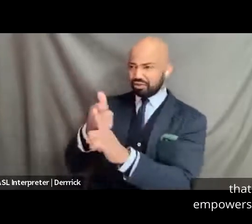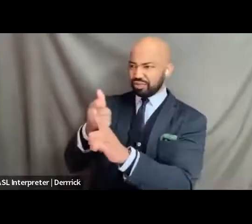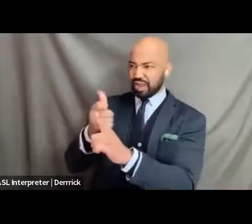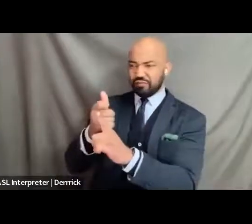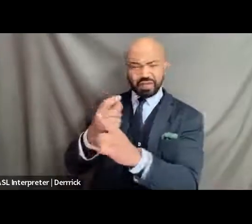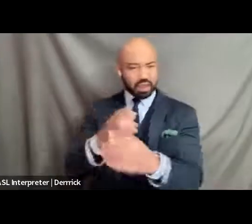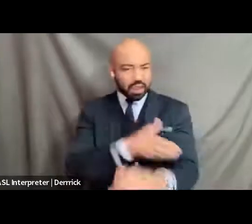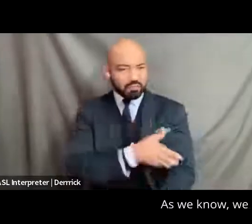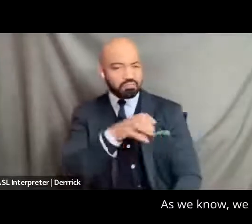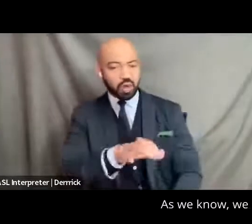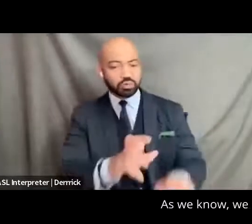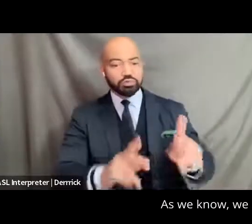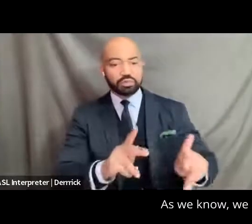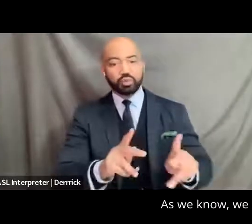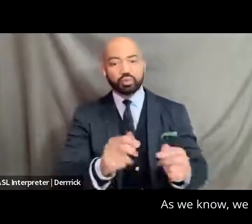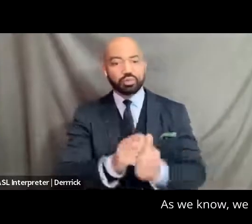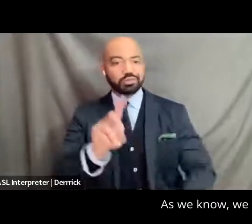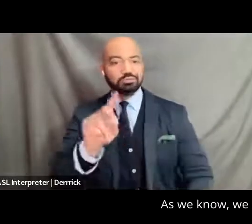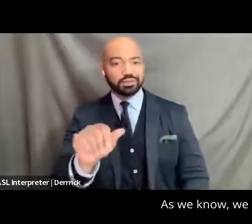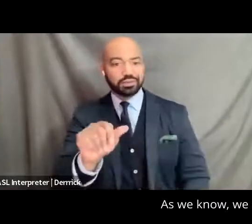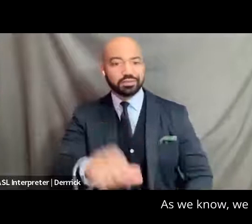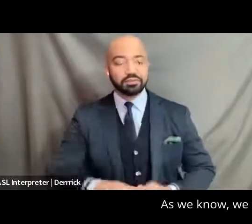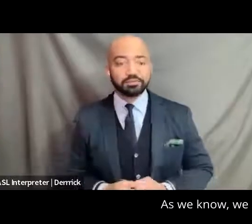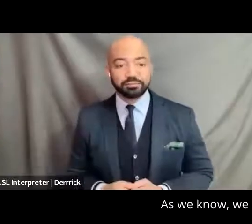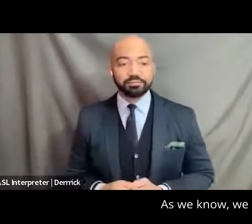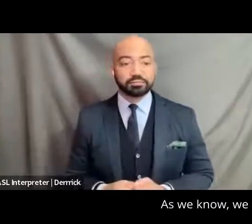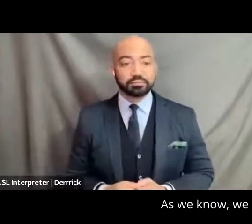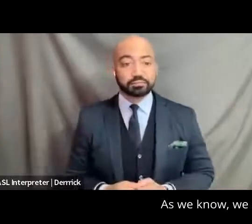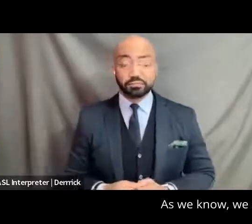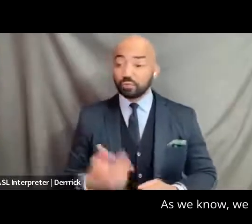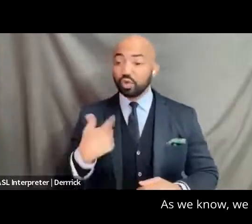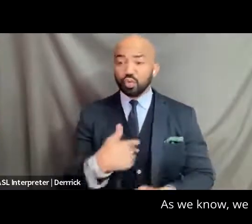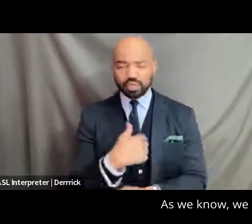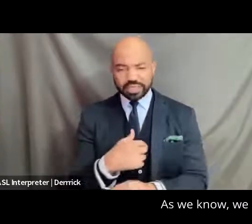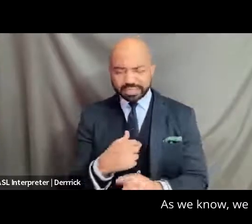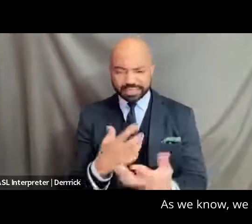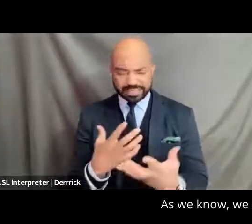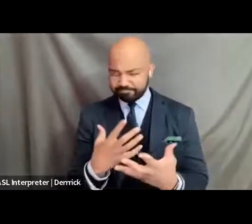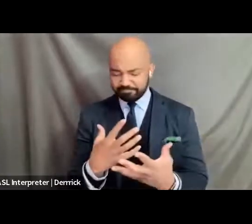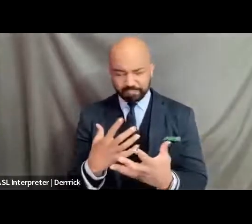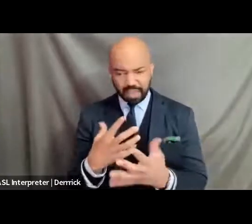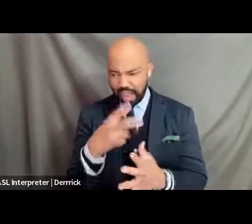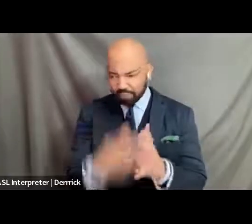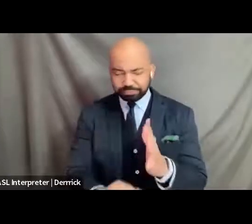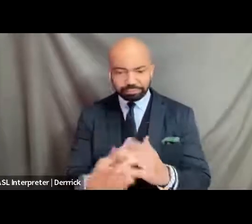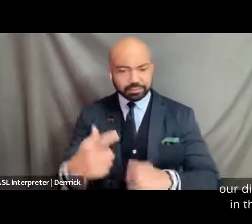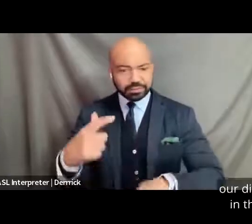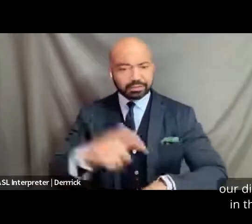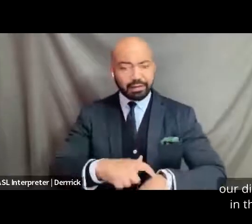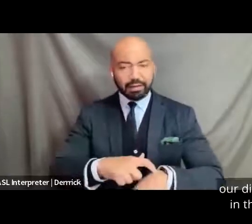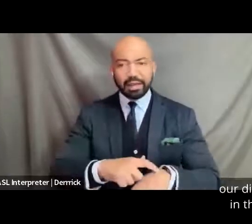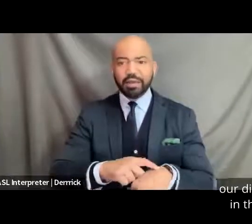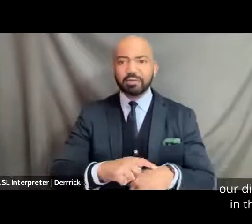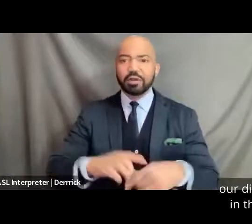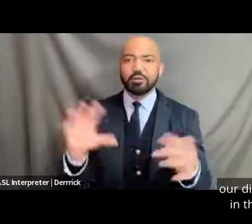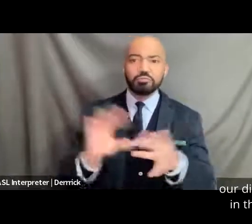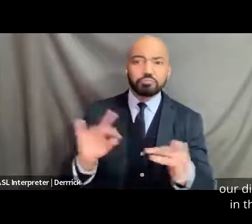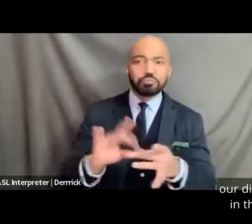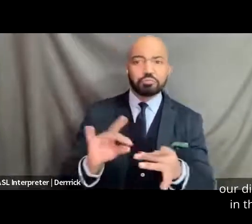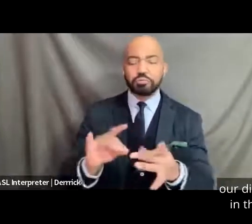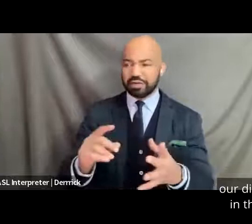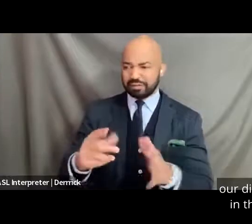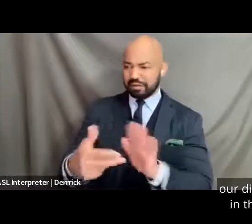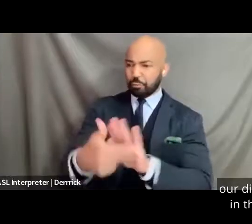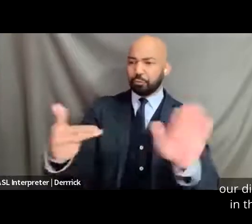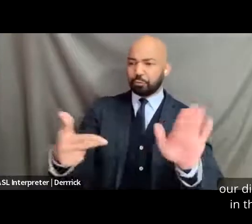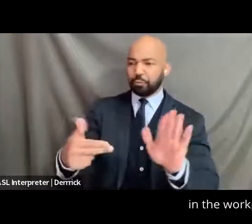disabled um you know as we know we we spend so much time othering you know our disability community in the